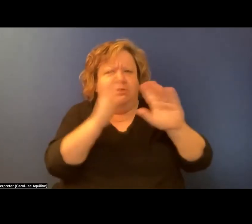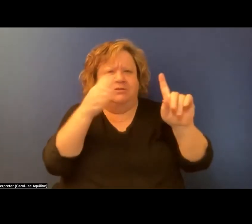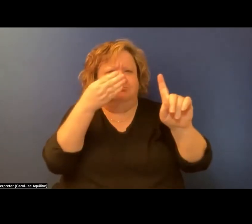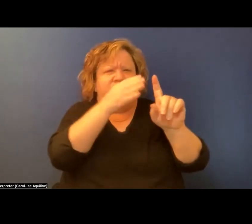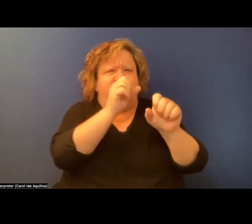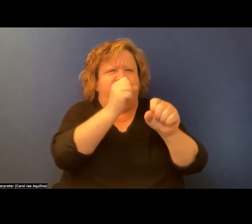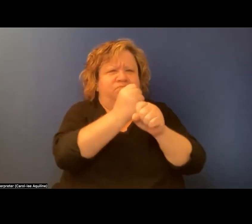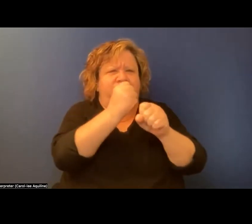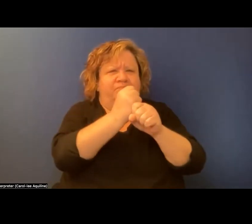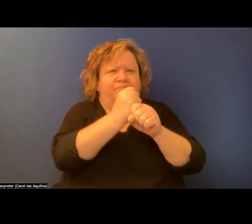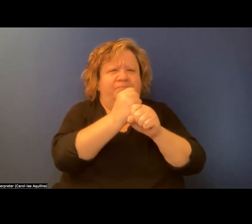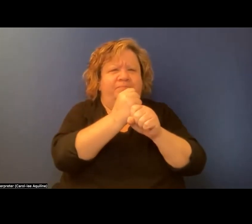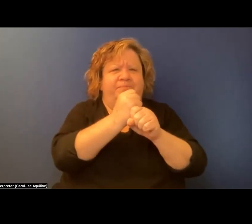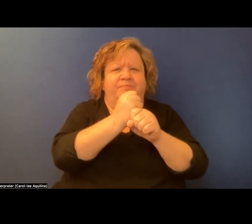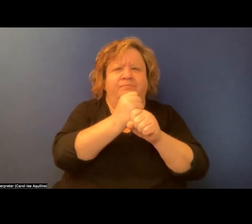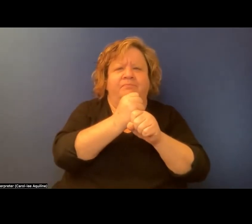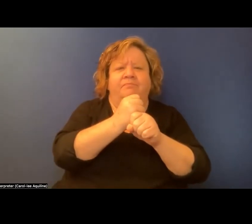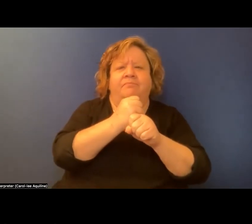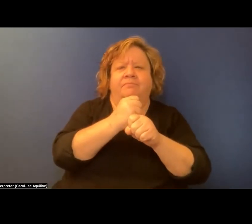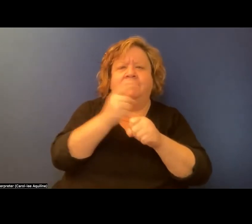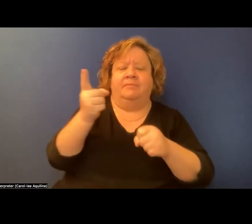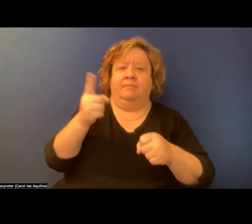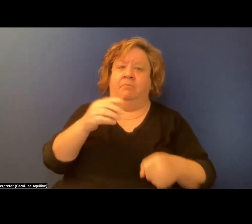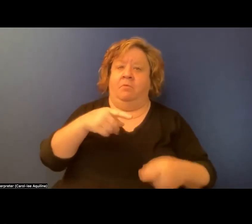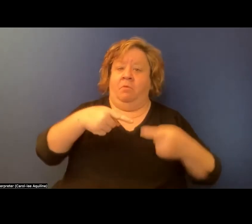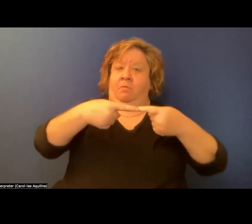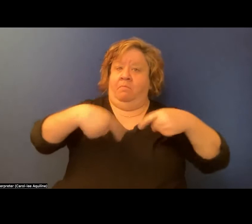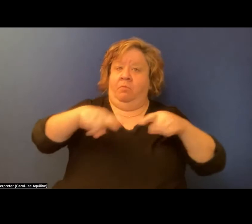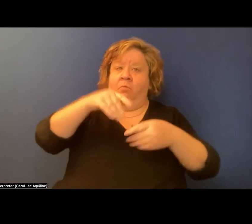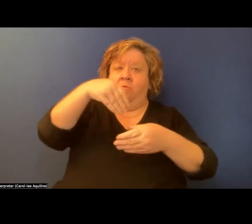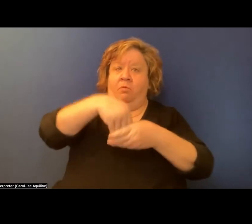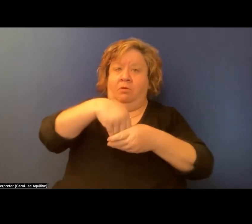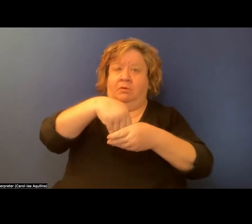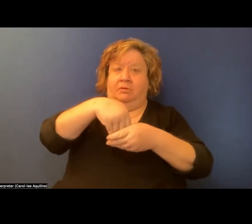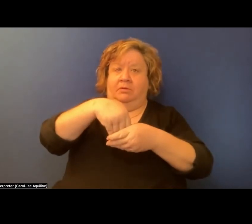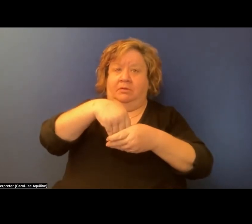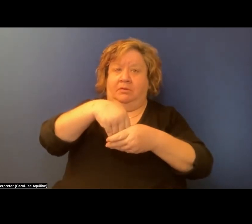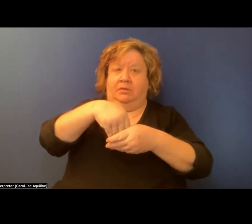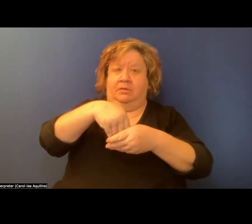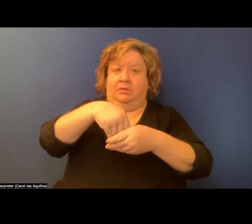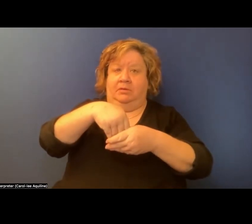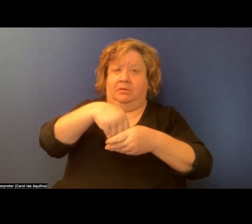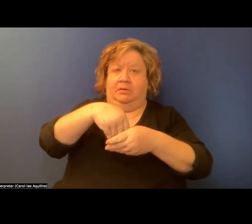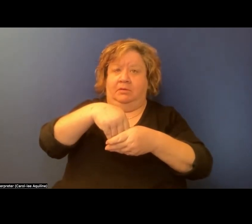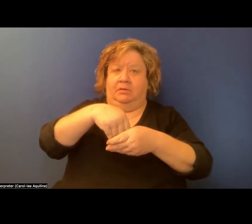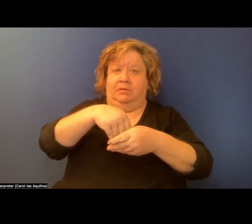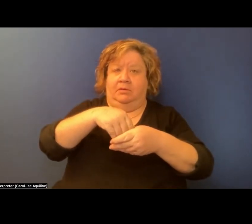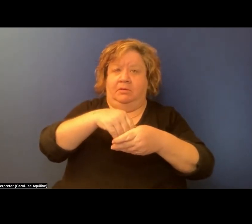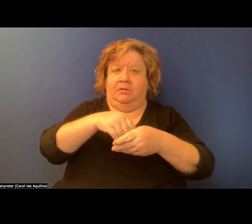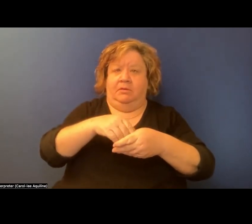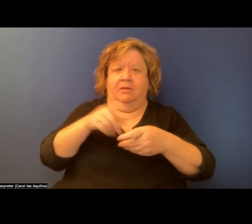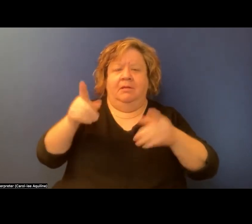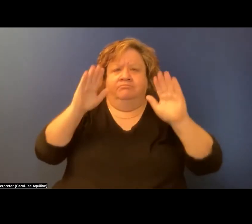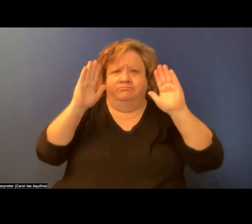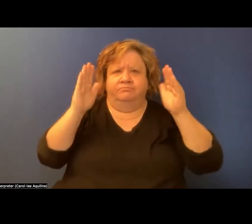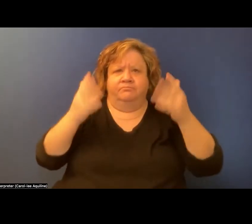is career diplomat. His professional path has focused on European Union and ASEAN affairs.